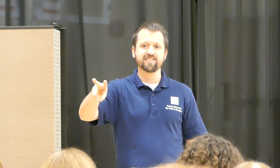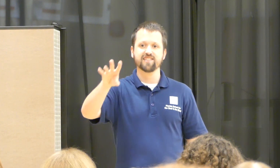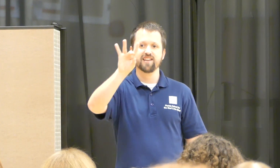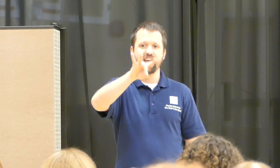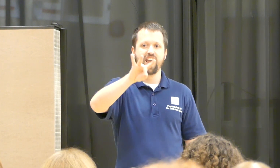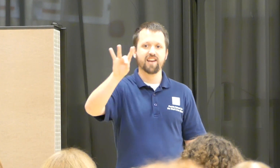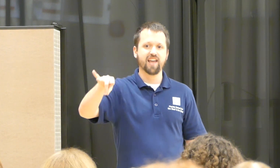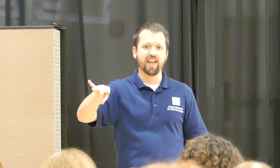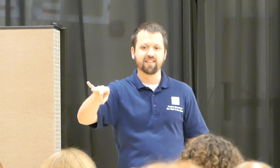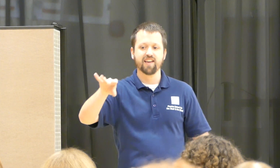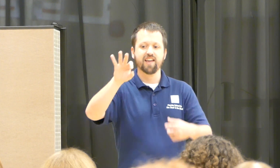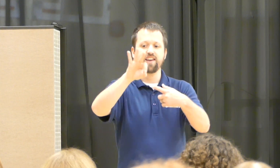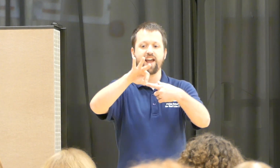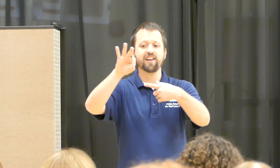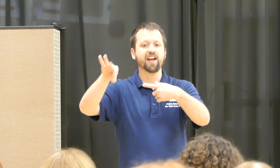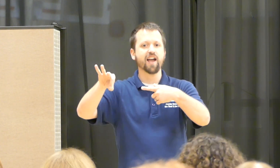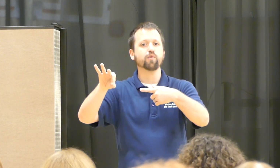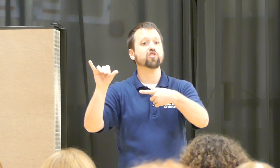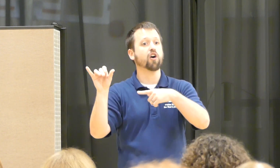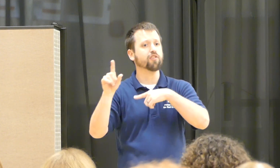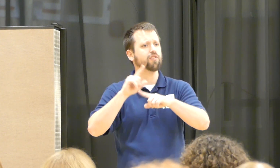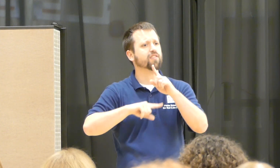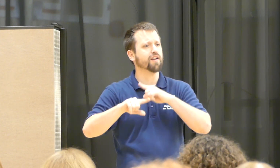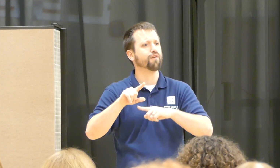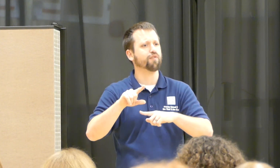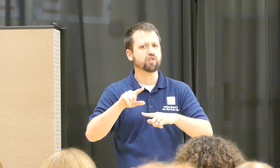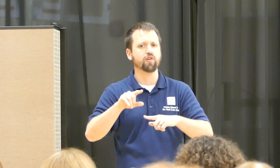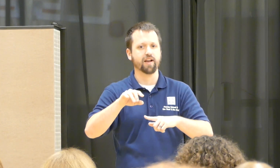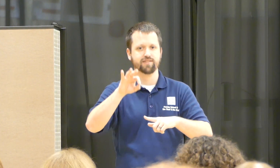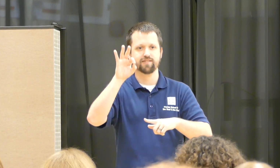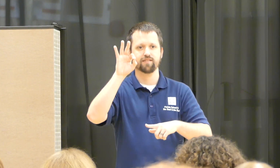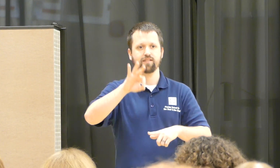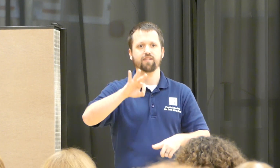66, 88, 99, which is also the sign for French fries.